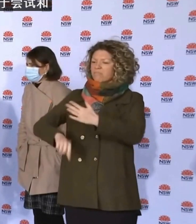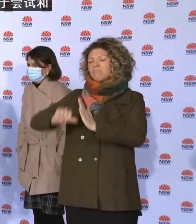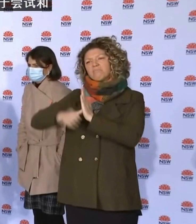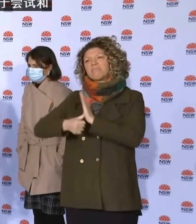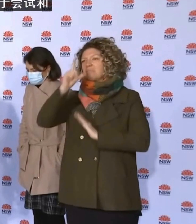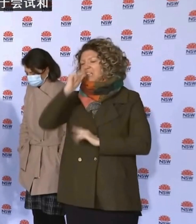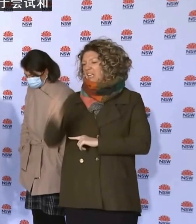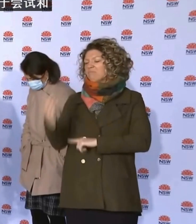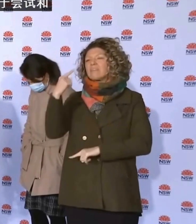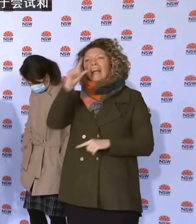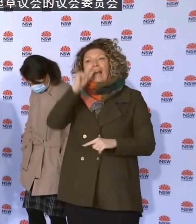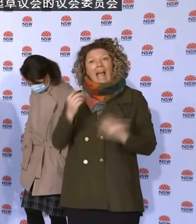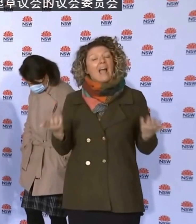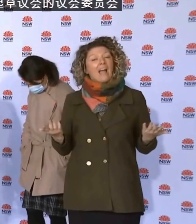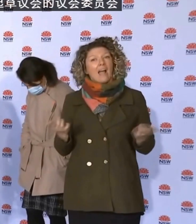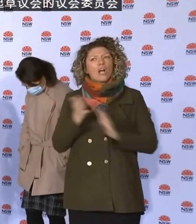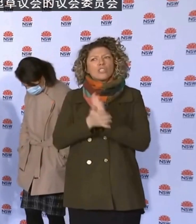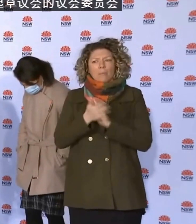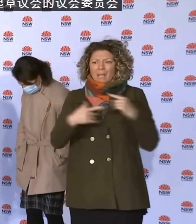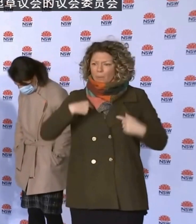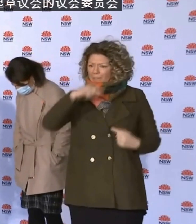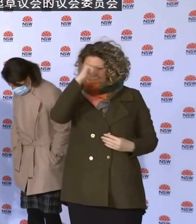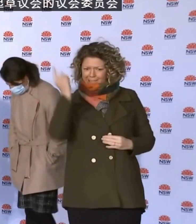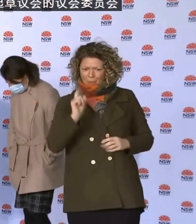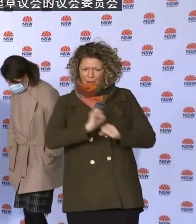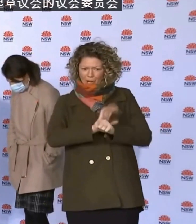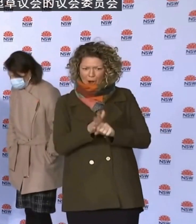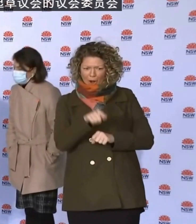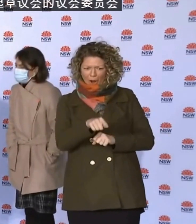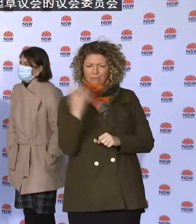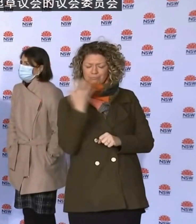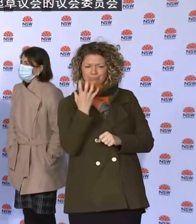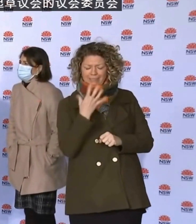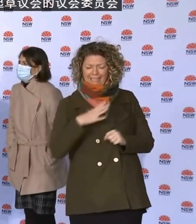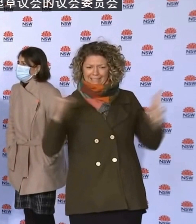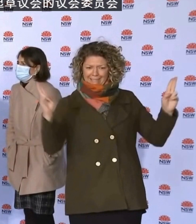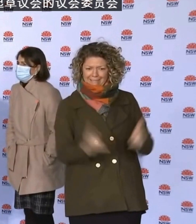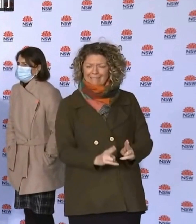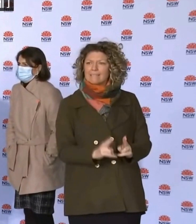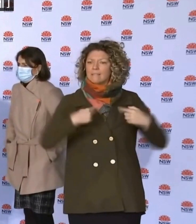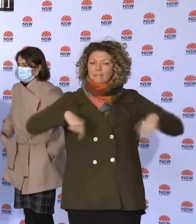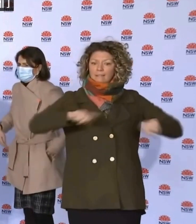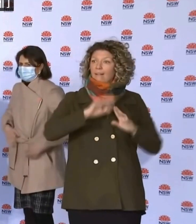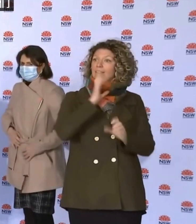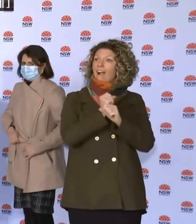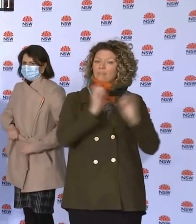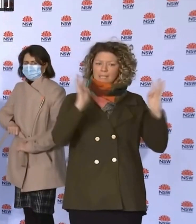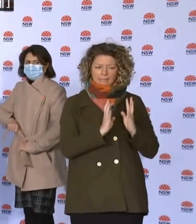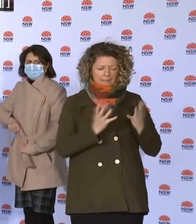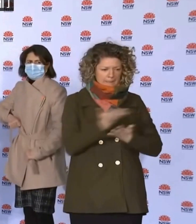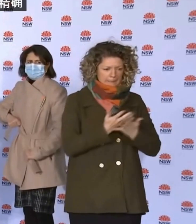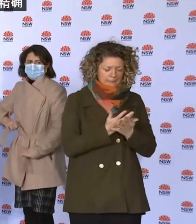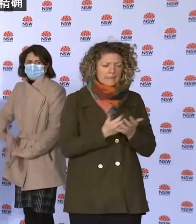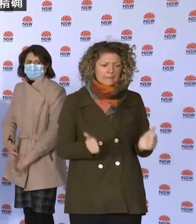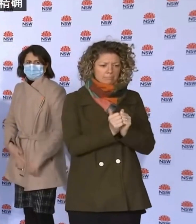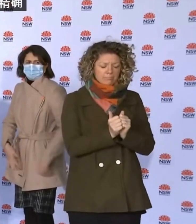in the rush to try and defeat a virus that is quickly moving, the Parliamentary Council who draft these orders and present